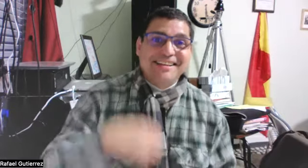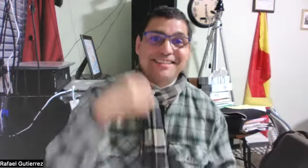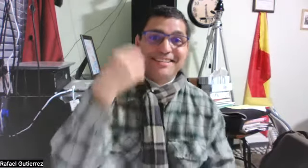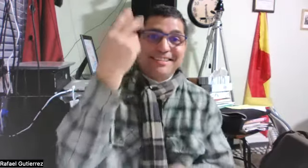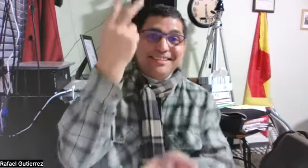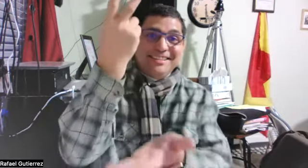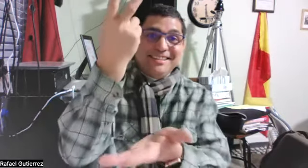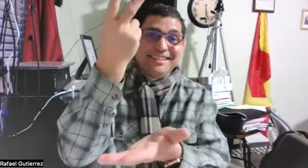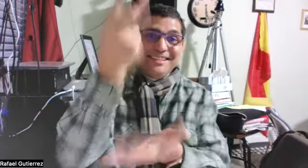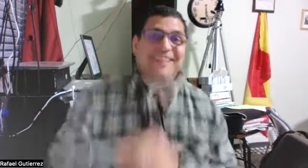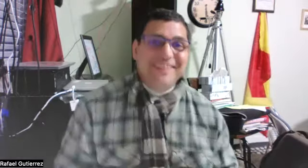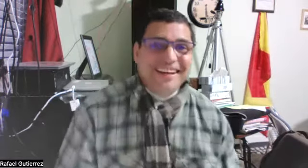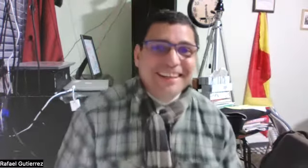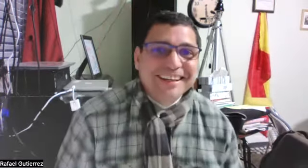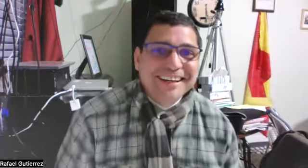Give me a second. Okay.